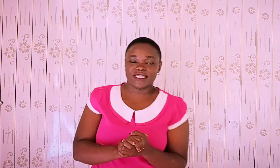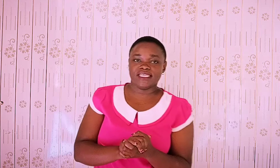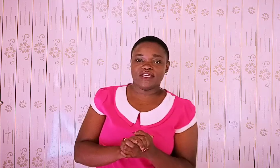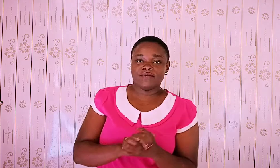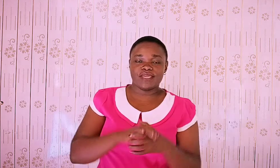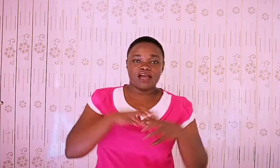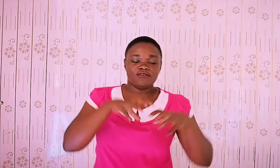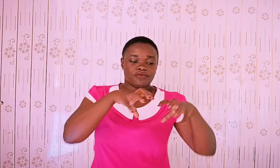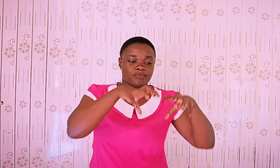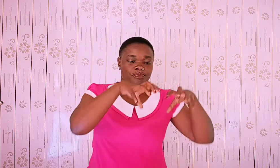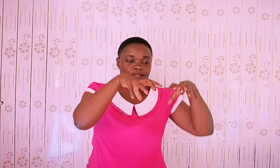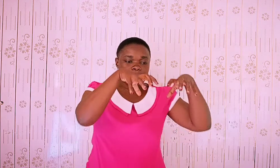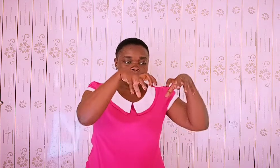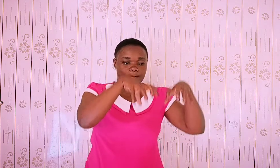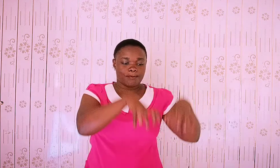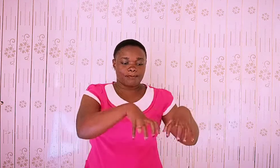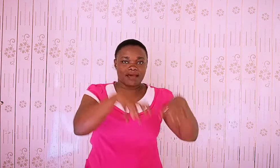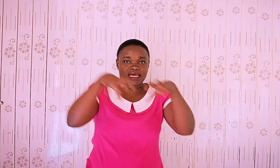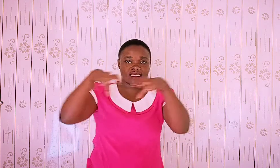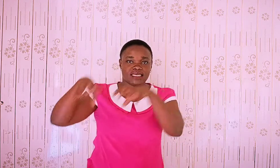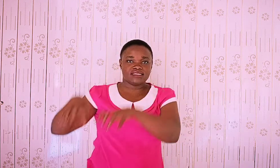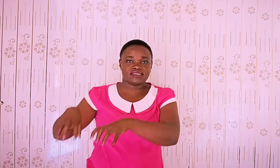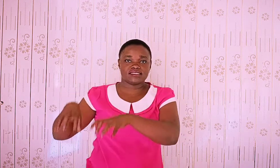okay, we have market